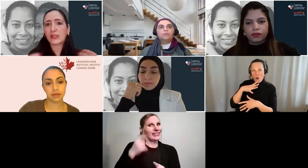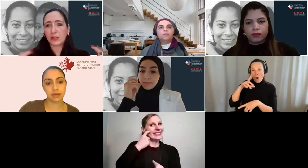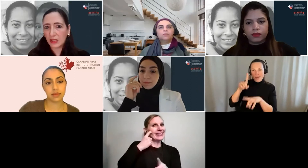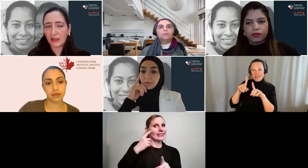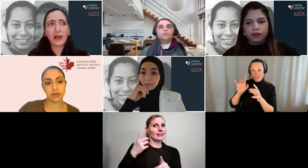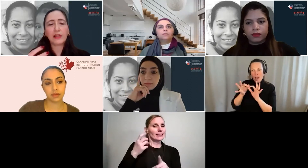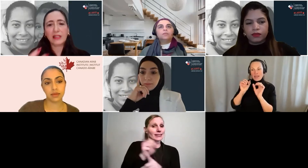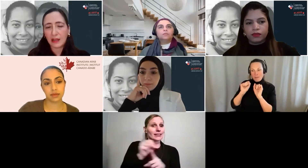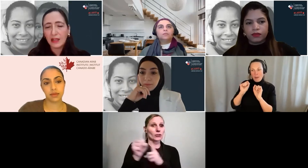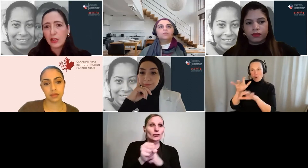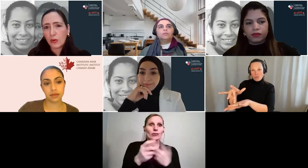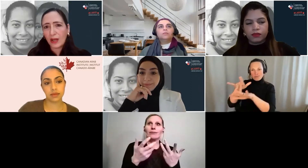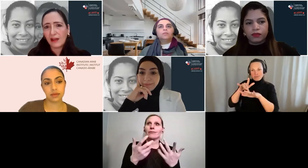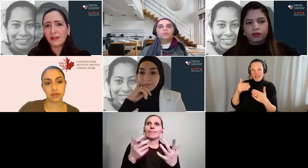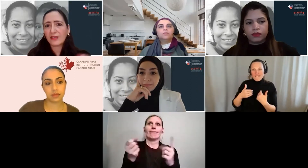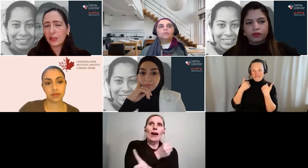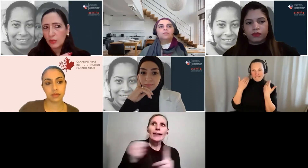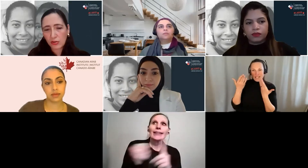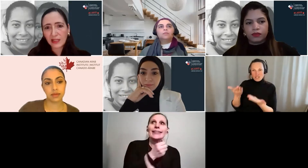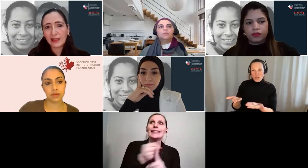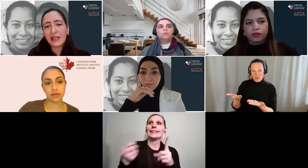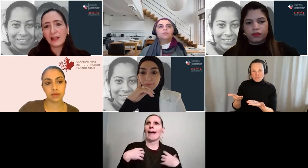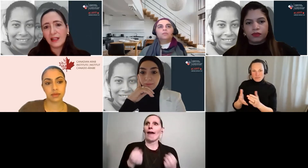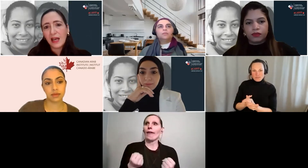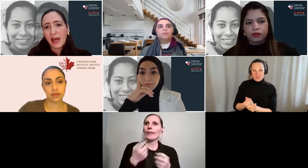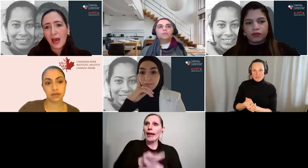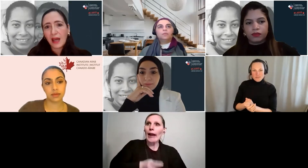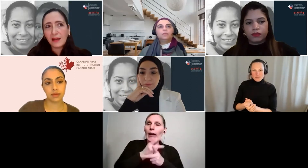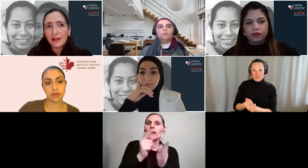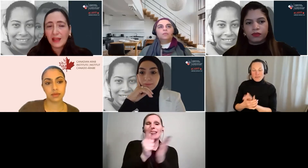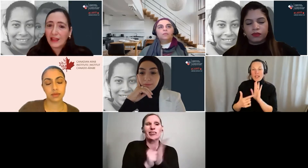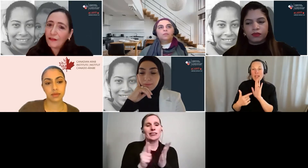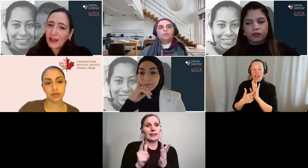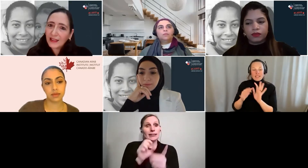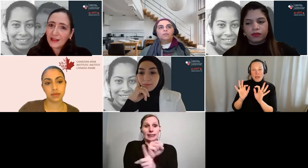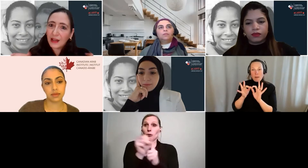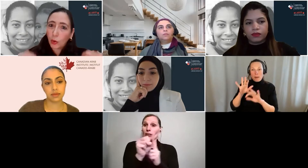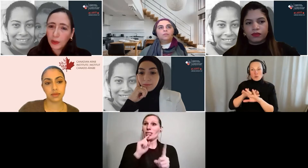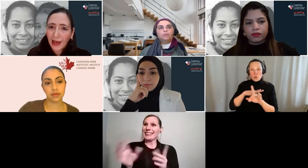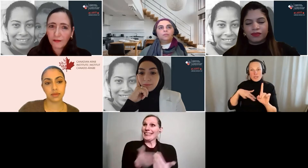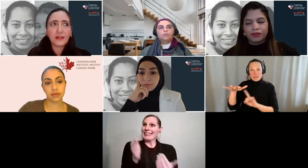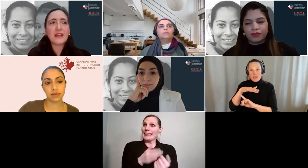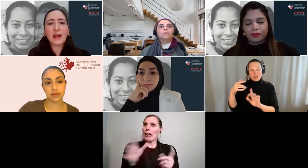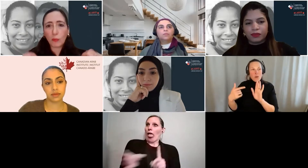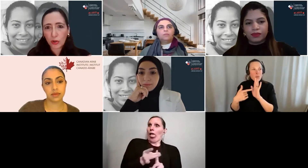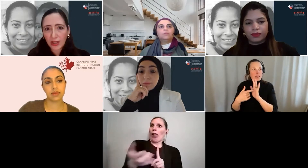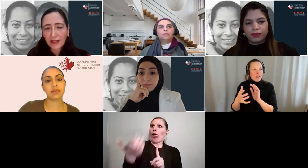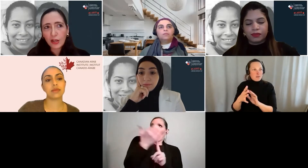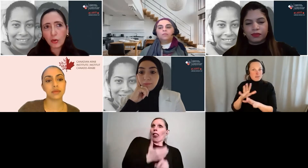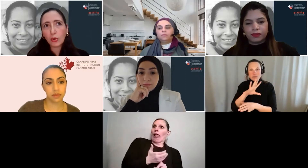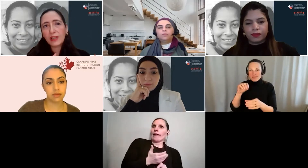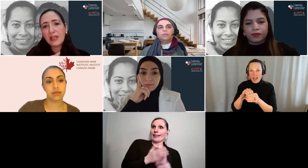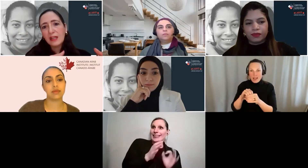common ones as domestic violence and, and healthcare situations and legal, and that affects their own life, their work.